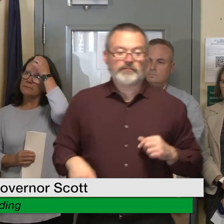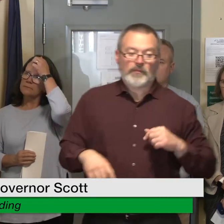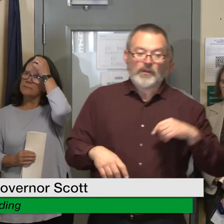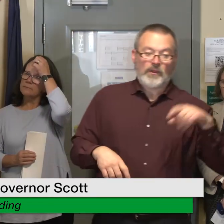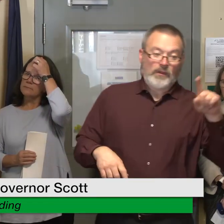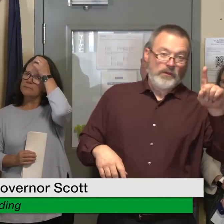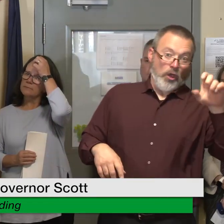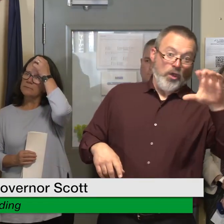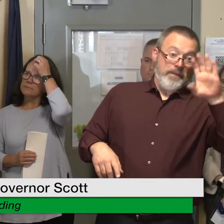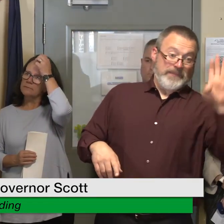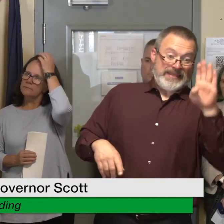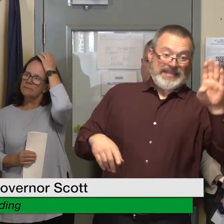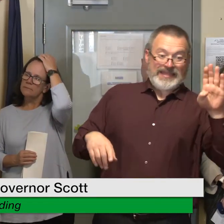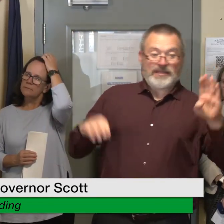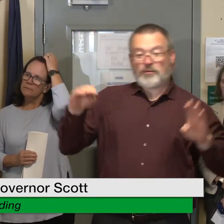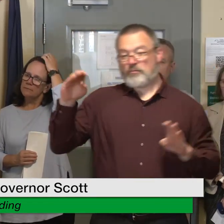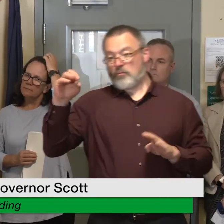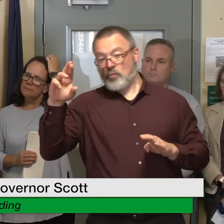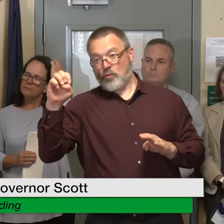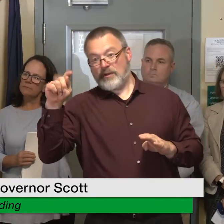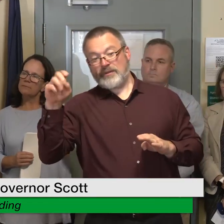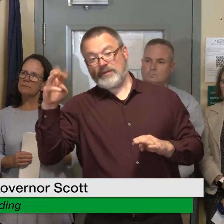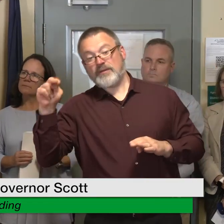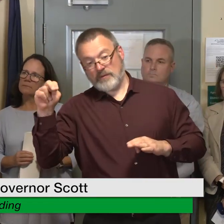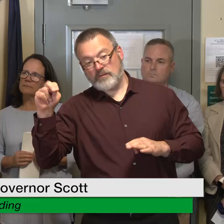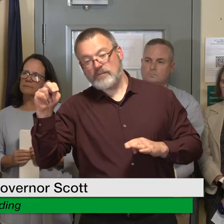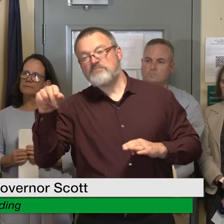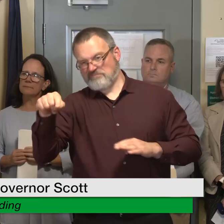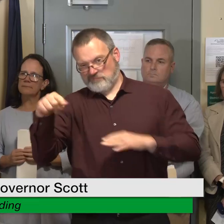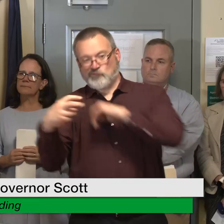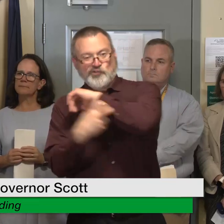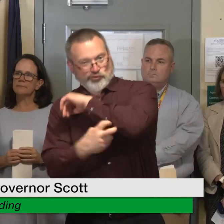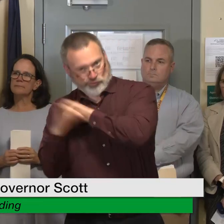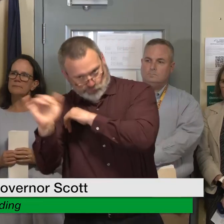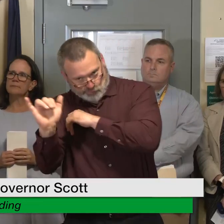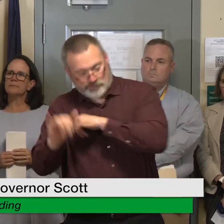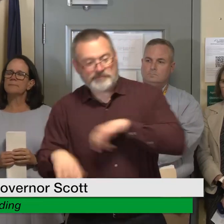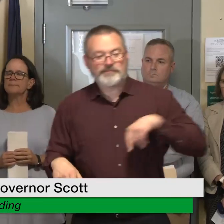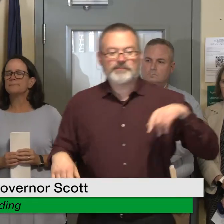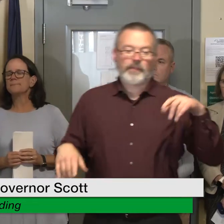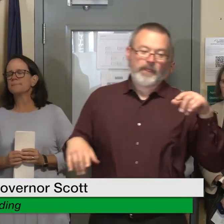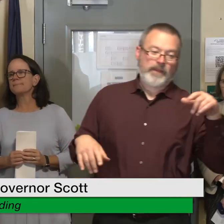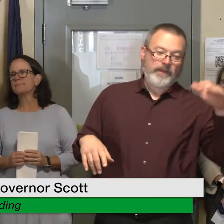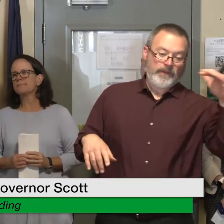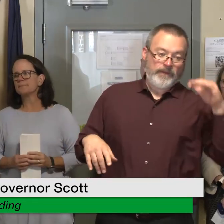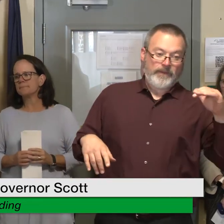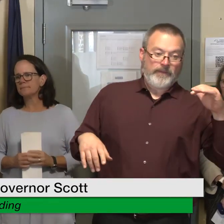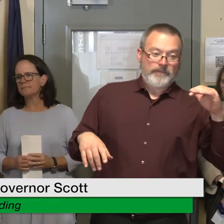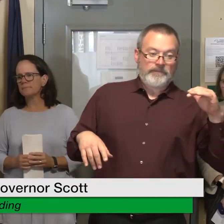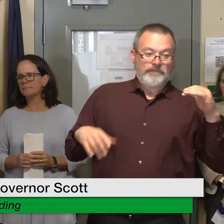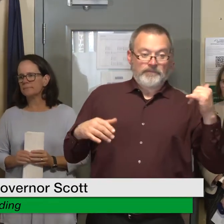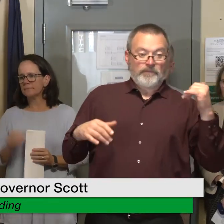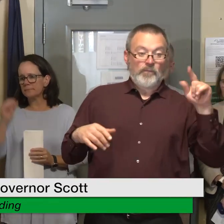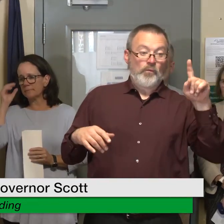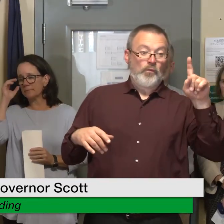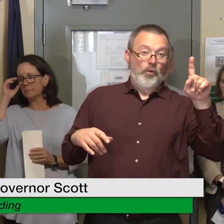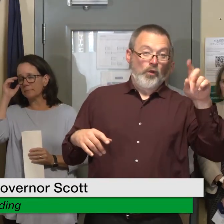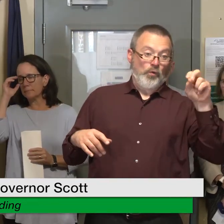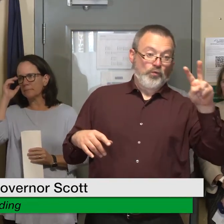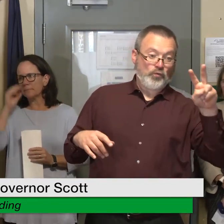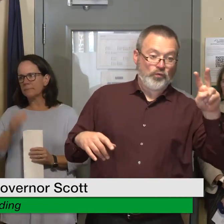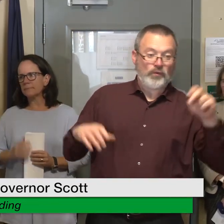100B in Moortown, also a bridge. And now Route 102 in